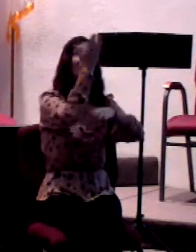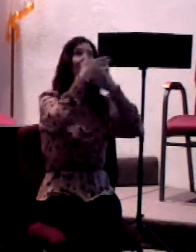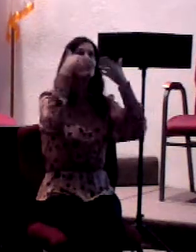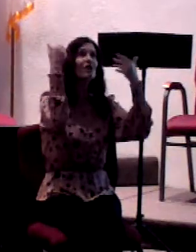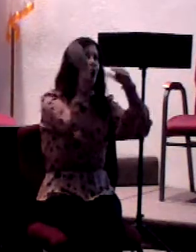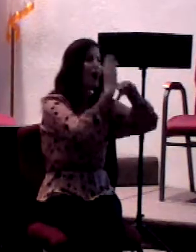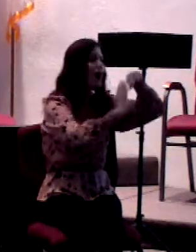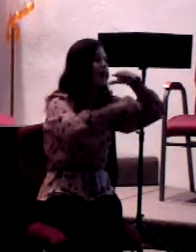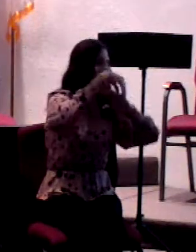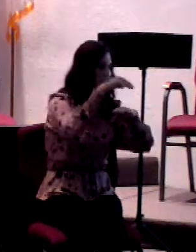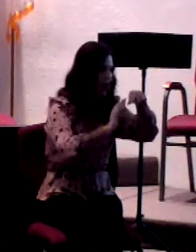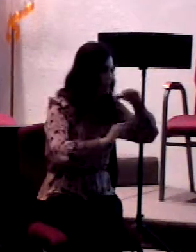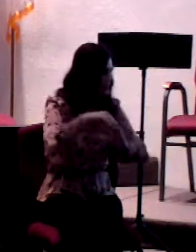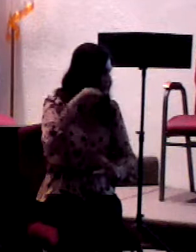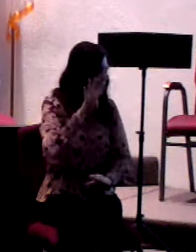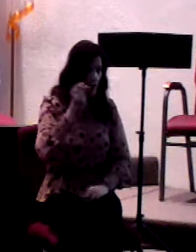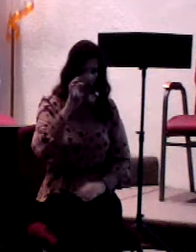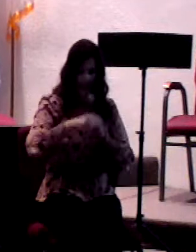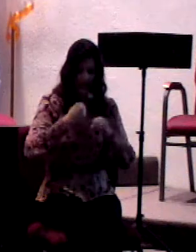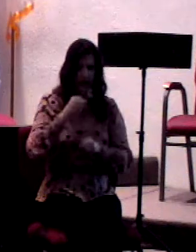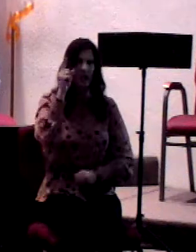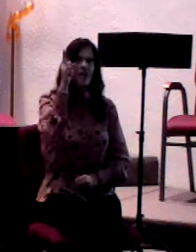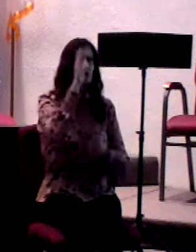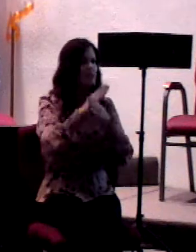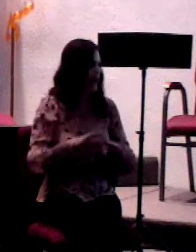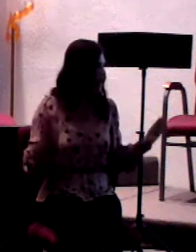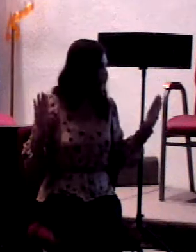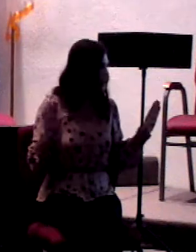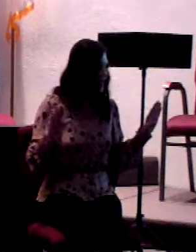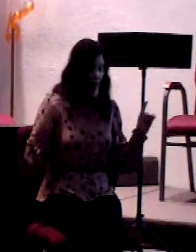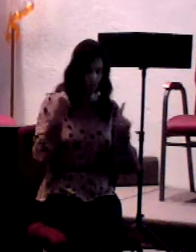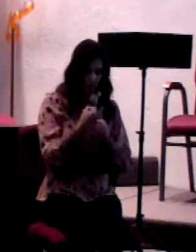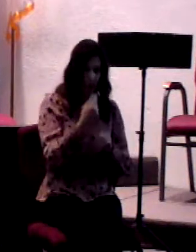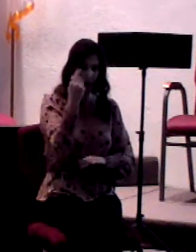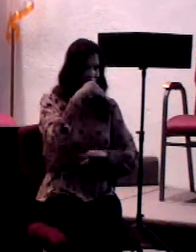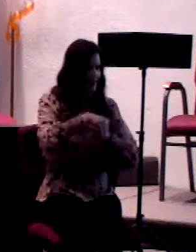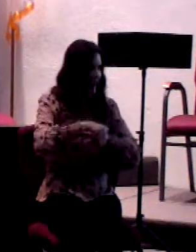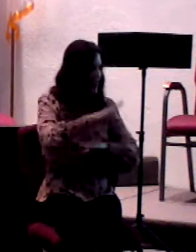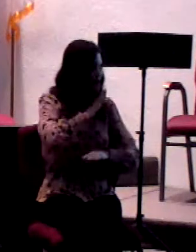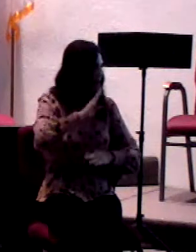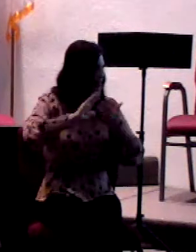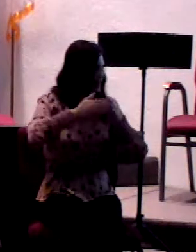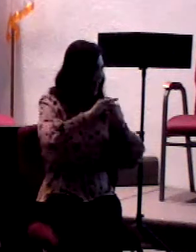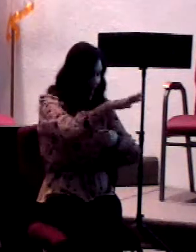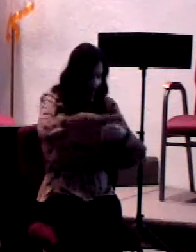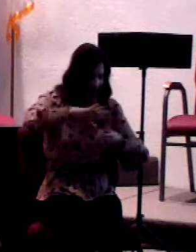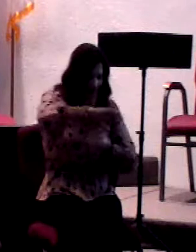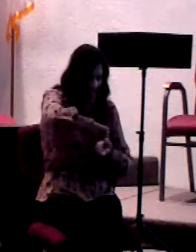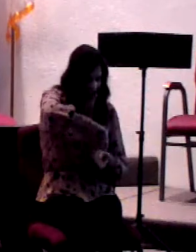400 years, he was simply silent. Then one night in the town of Bethlehem, everything